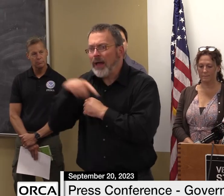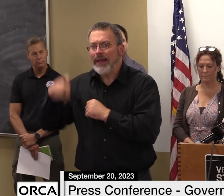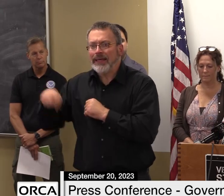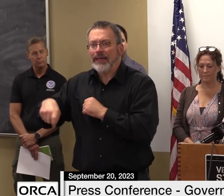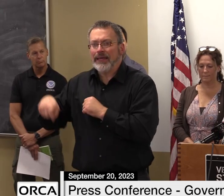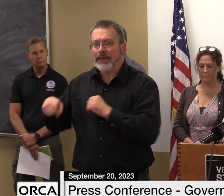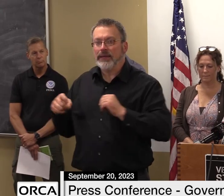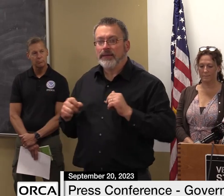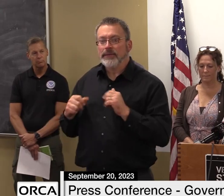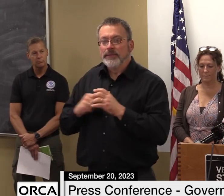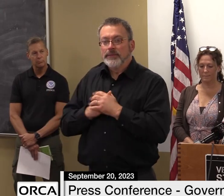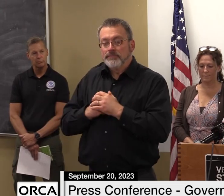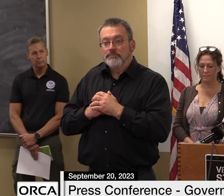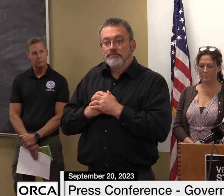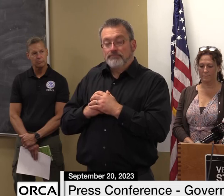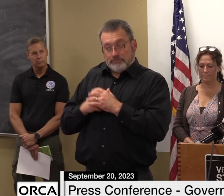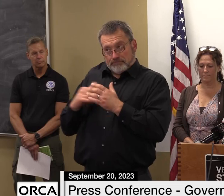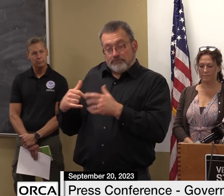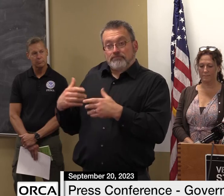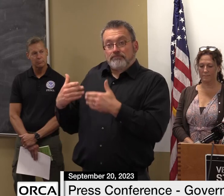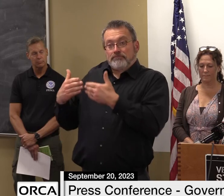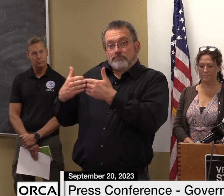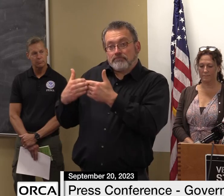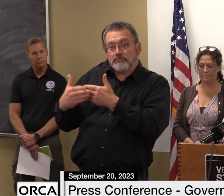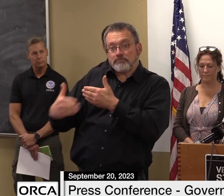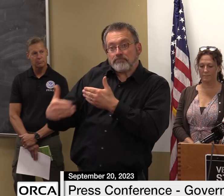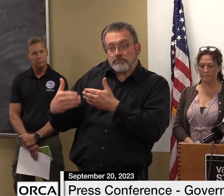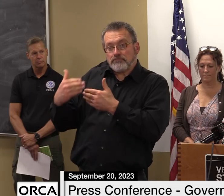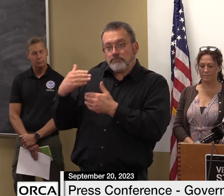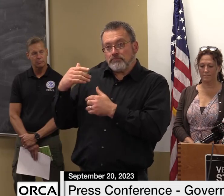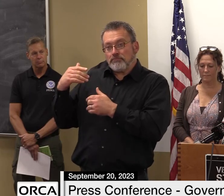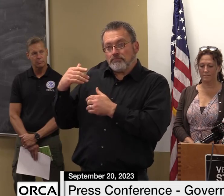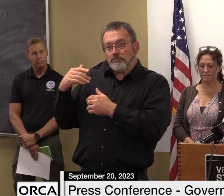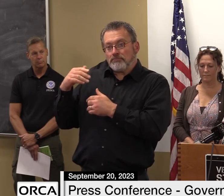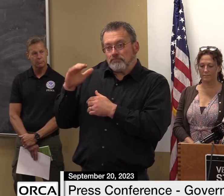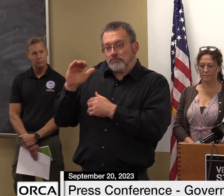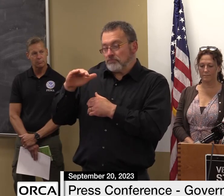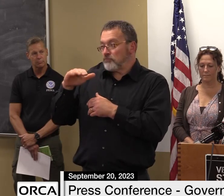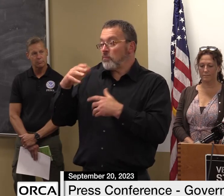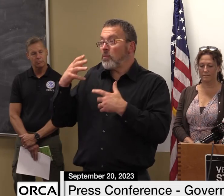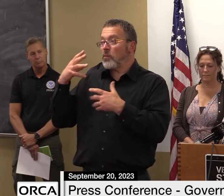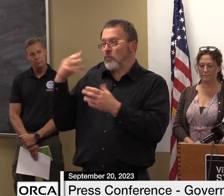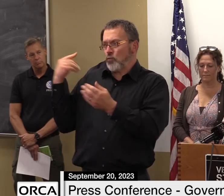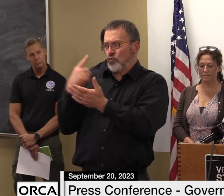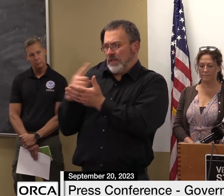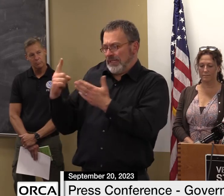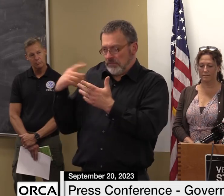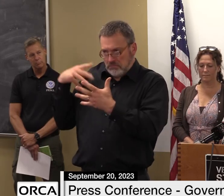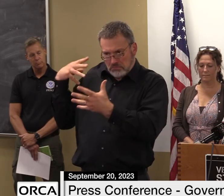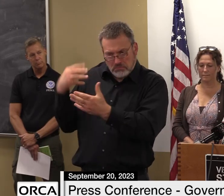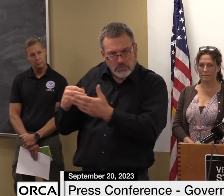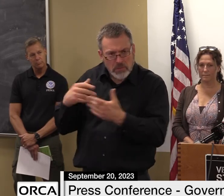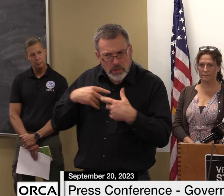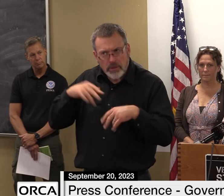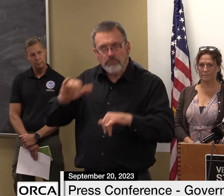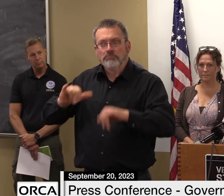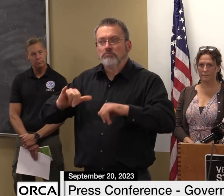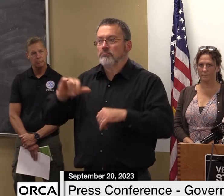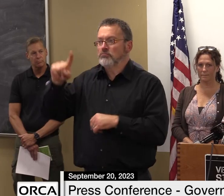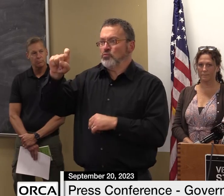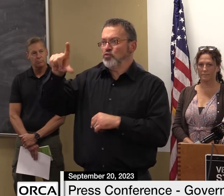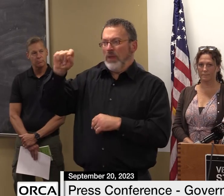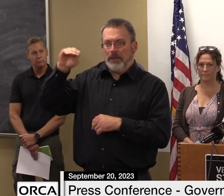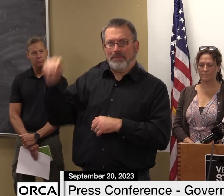over $120 million in unmet needs. So in the next phase, we're going to remove the $20,000